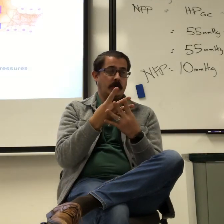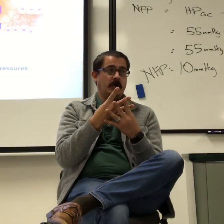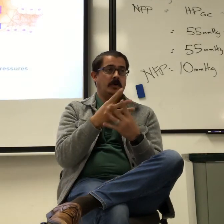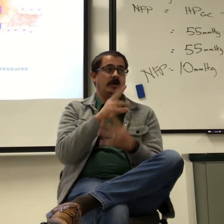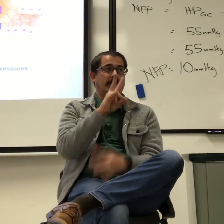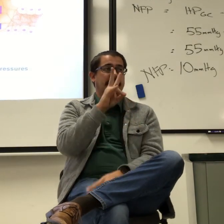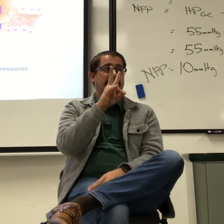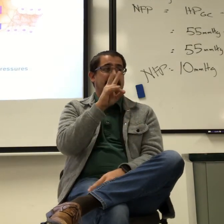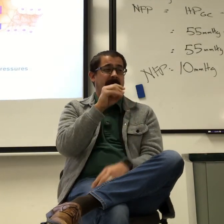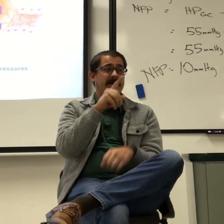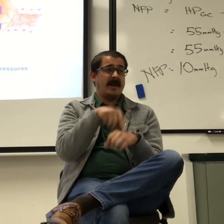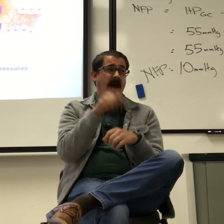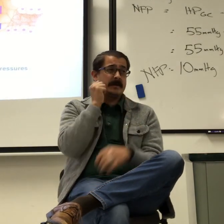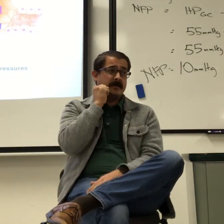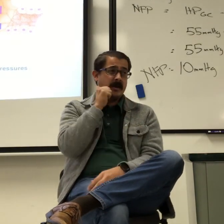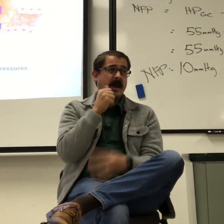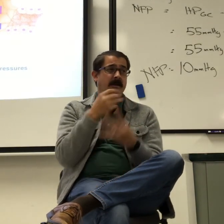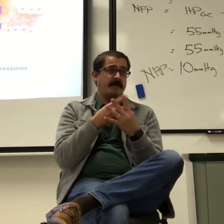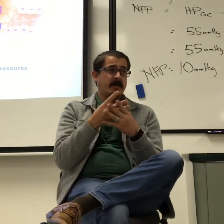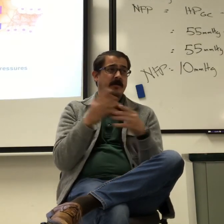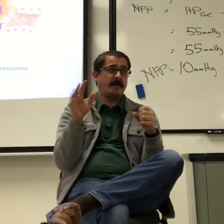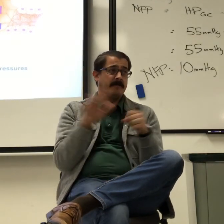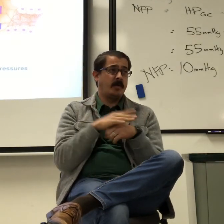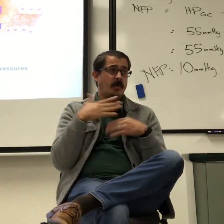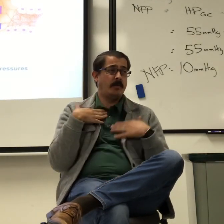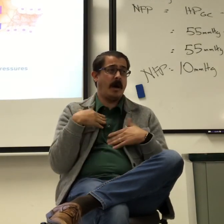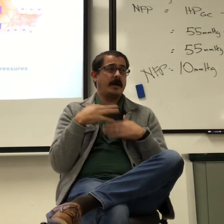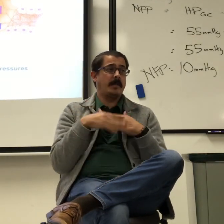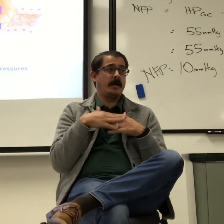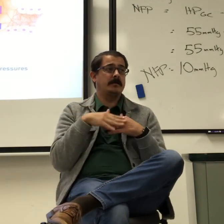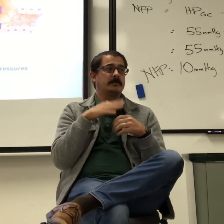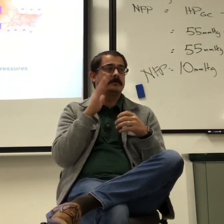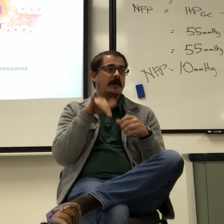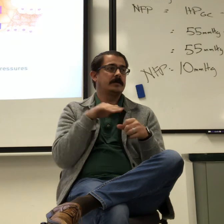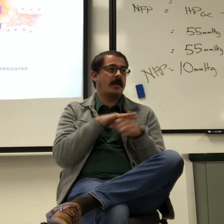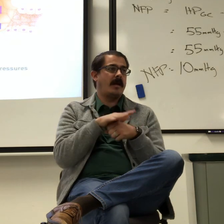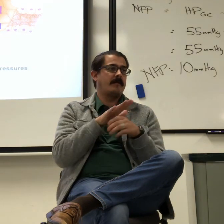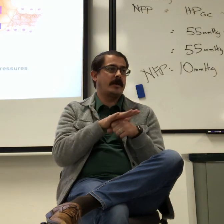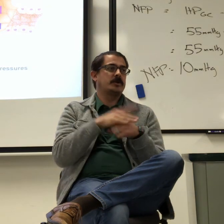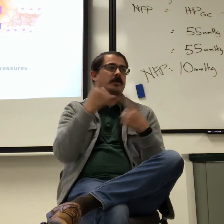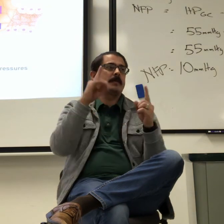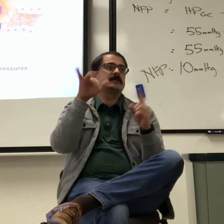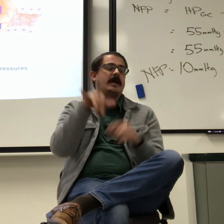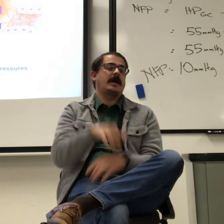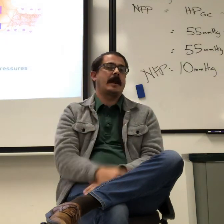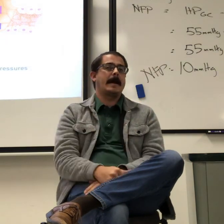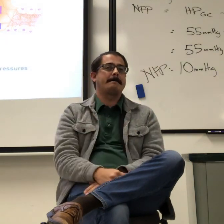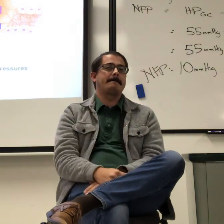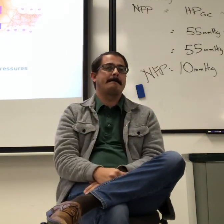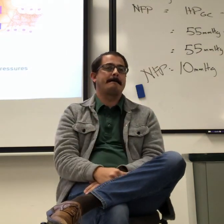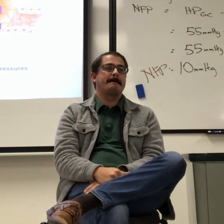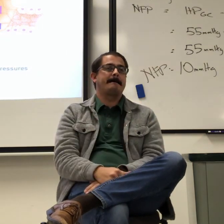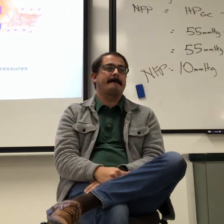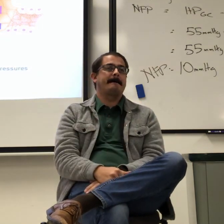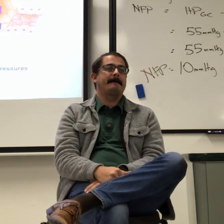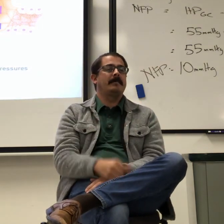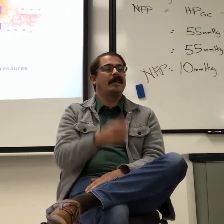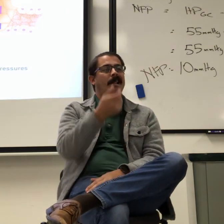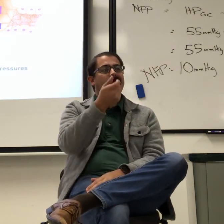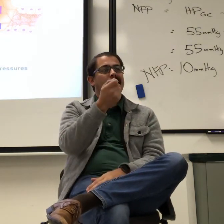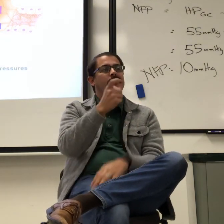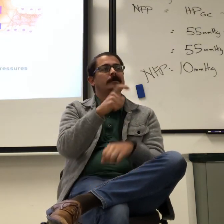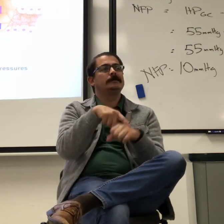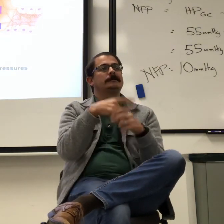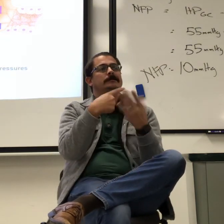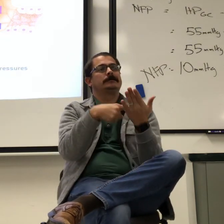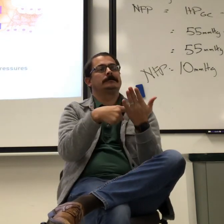70 times a day. You're filtering your blood. That's what that really means. That's enough pressure to accomplish that. And so I spend a little time talking about